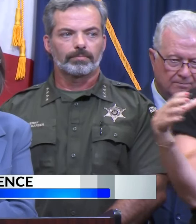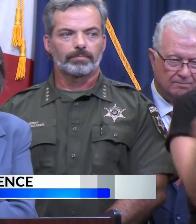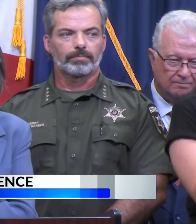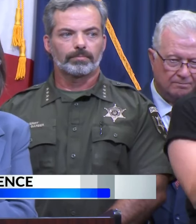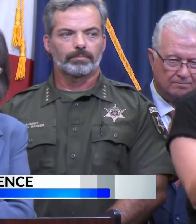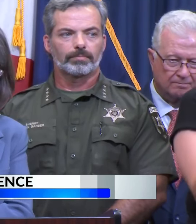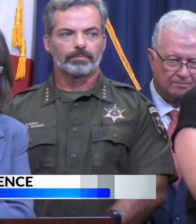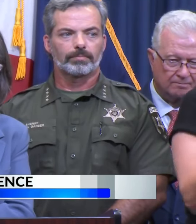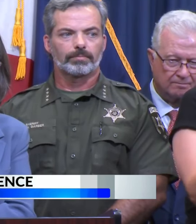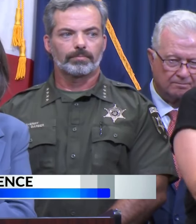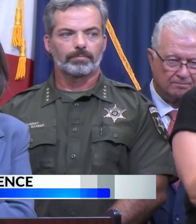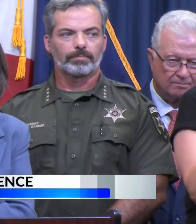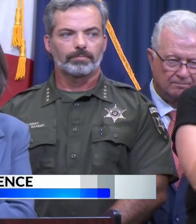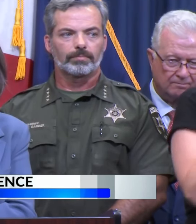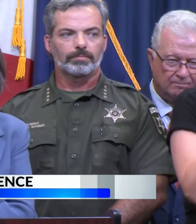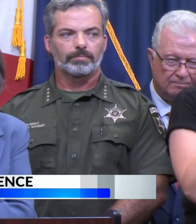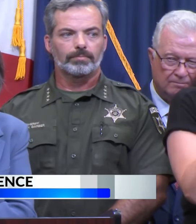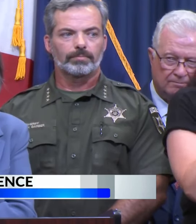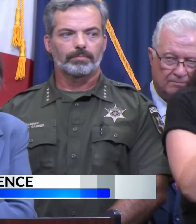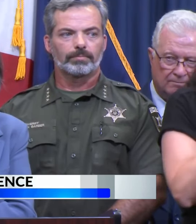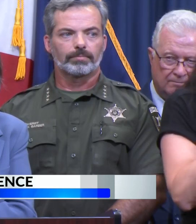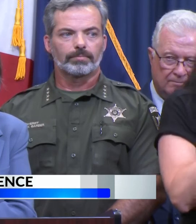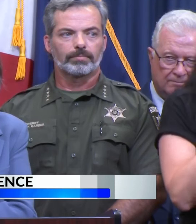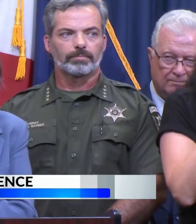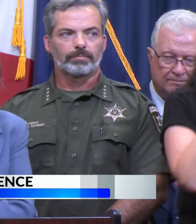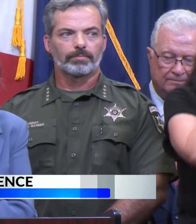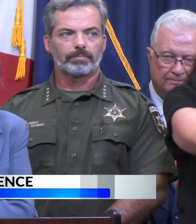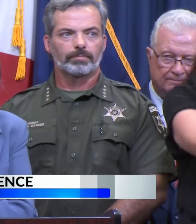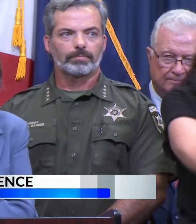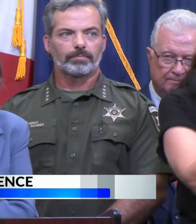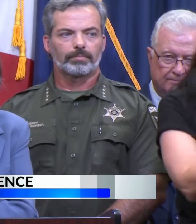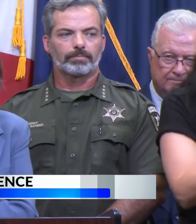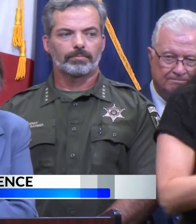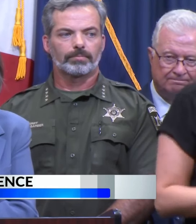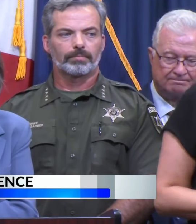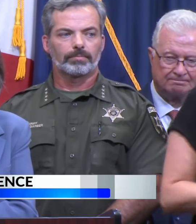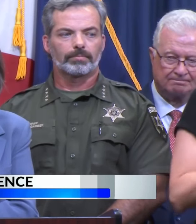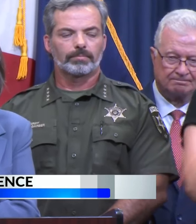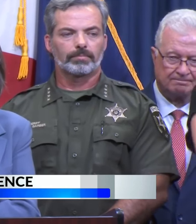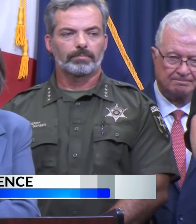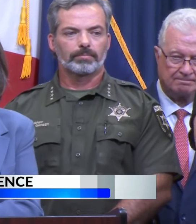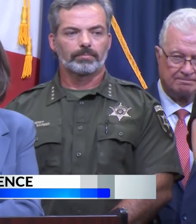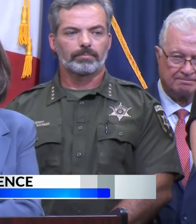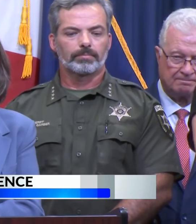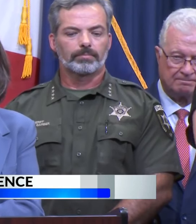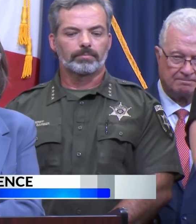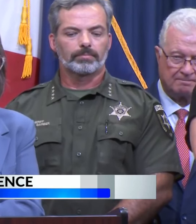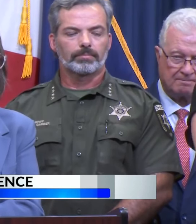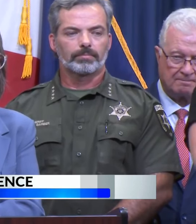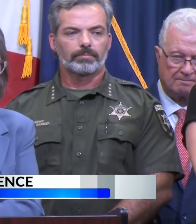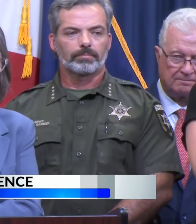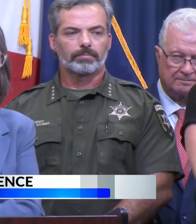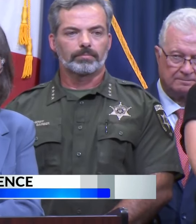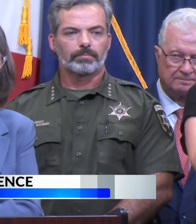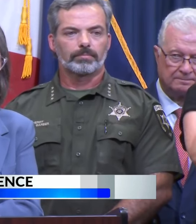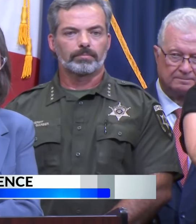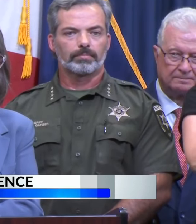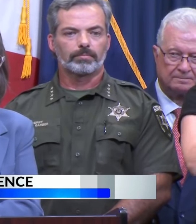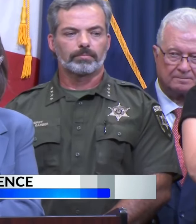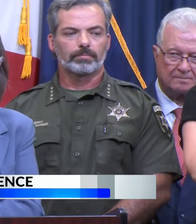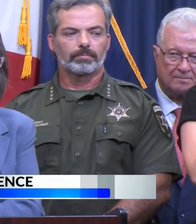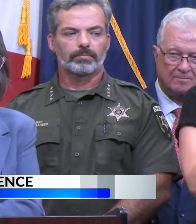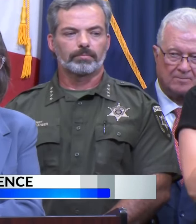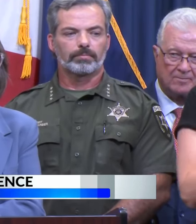tentatively scheduled about the same time. Let me say that. You will be notified. But we will do daily updates as long as they are needed. And as of right